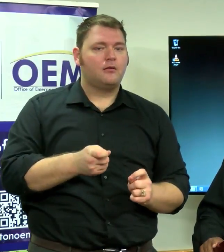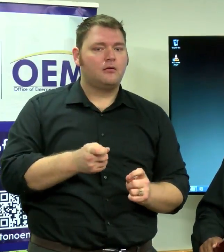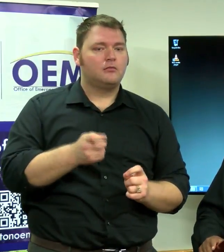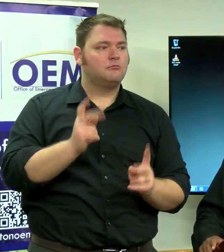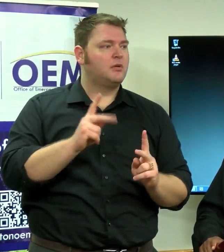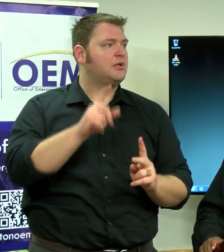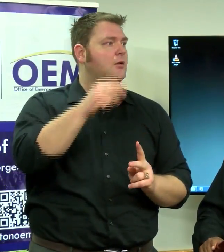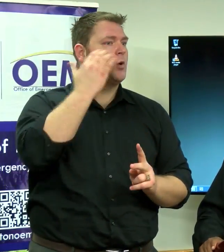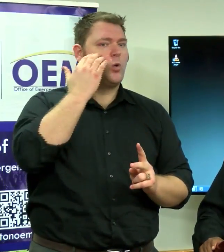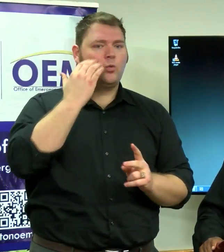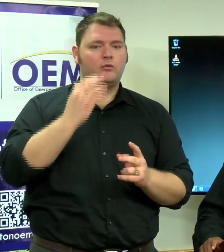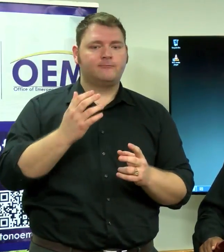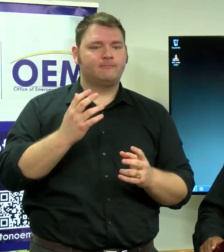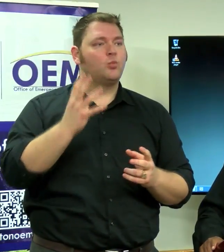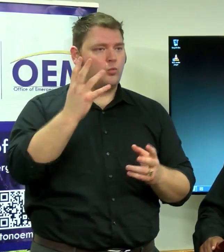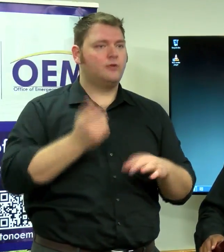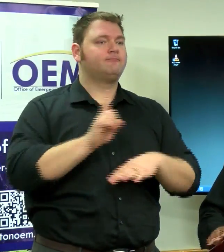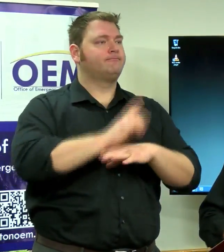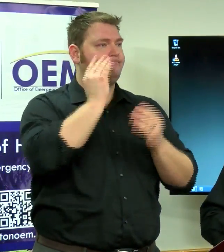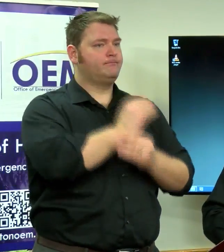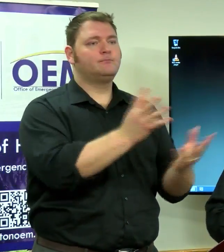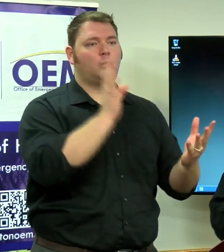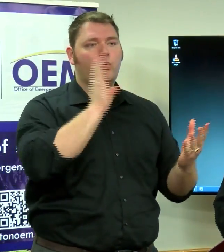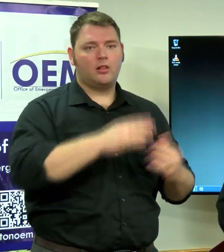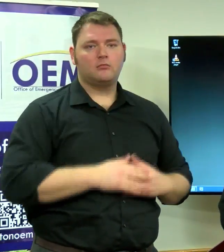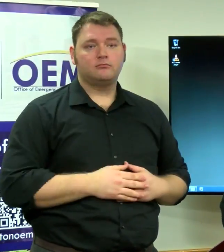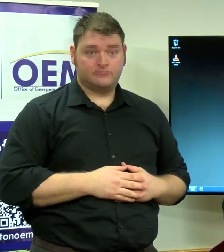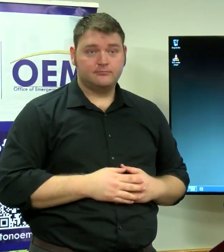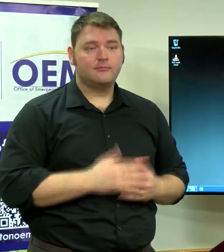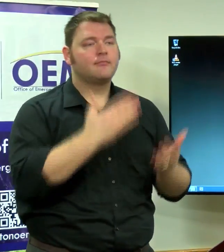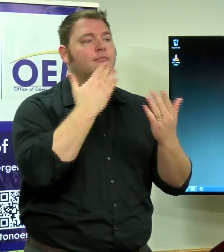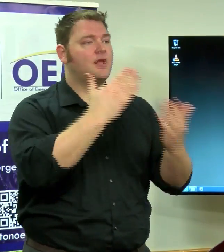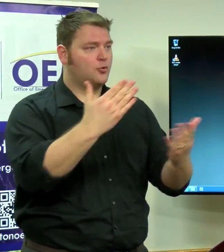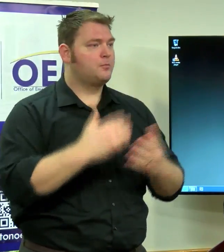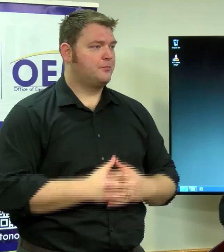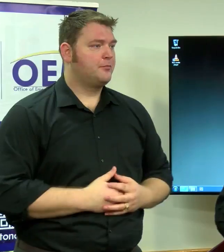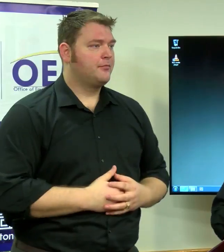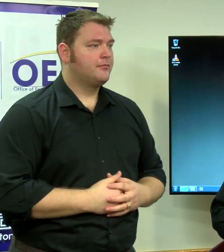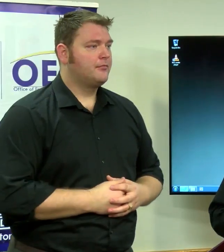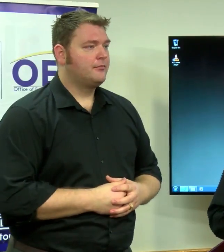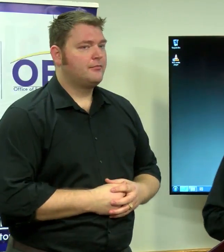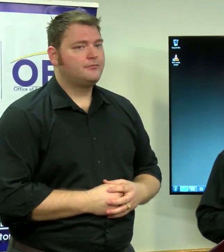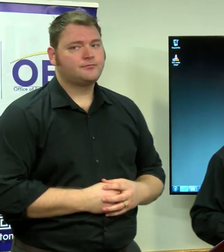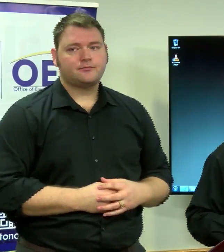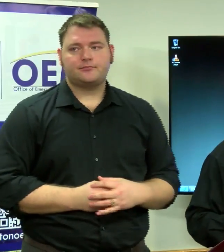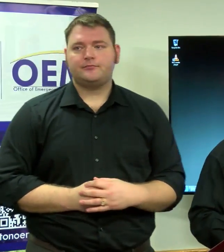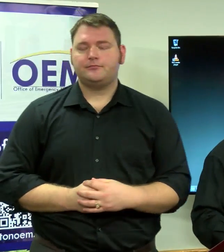should be aware of, we will step out and let you know. Okay? Thank you so very much. Appreciate it.